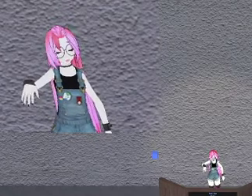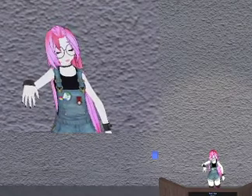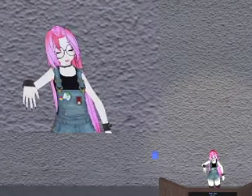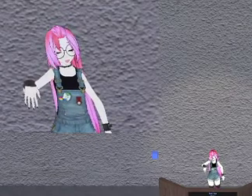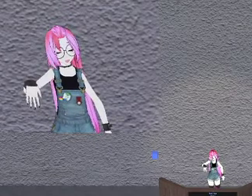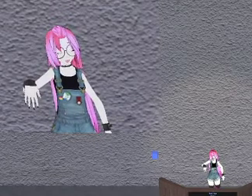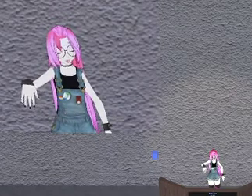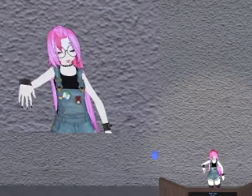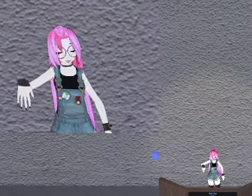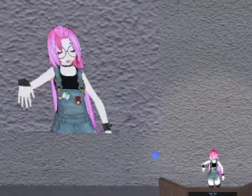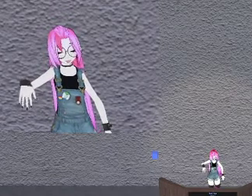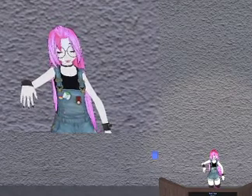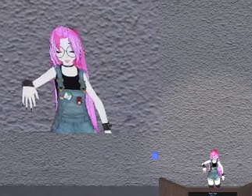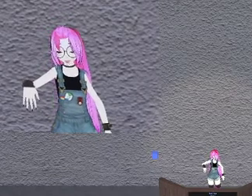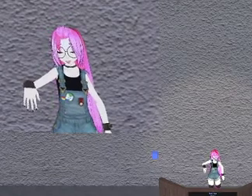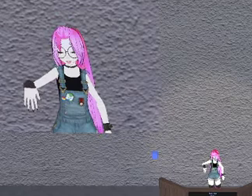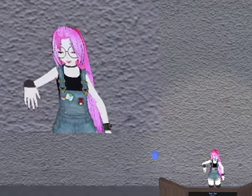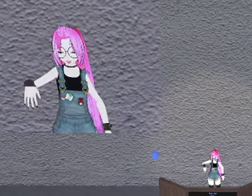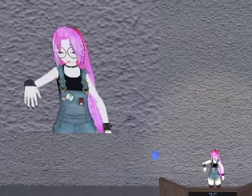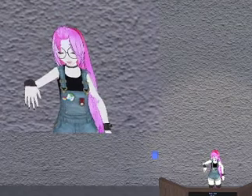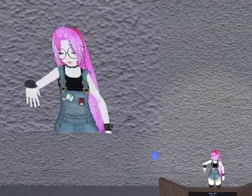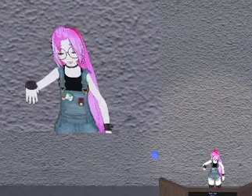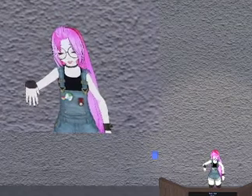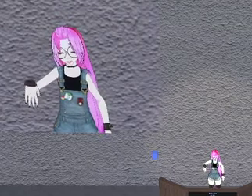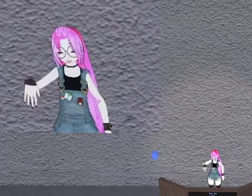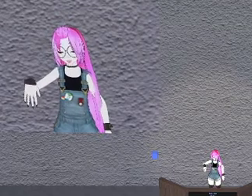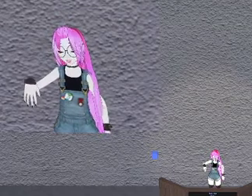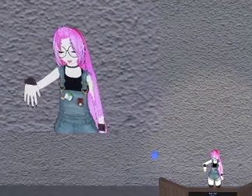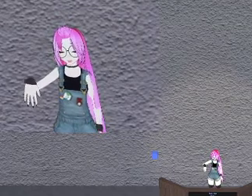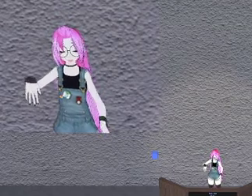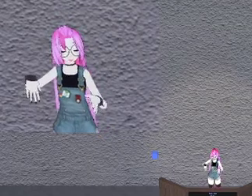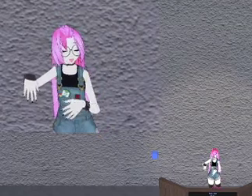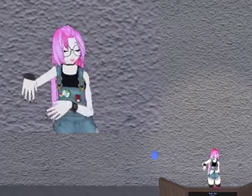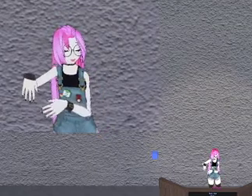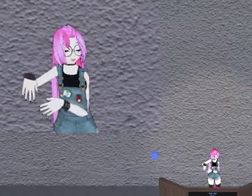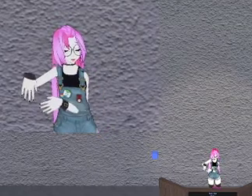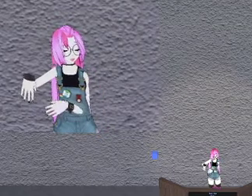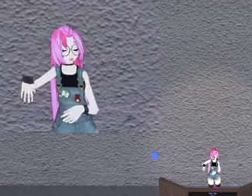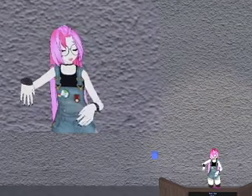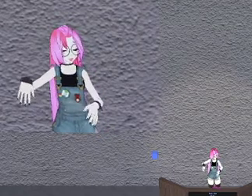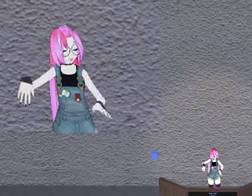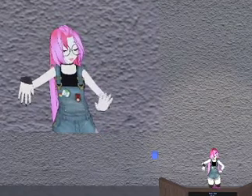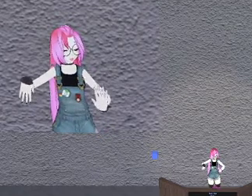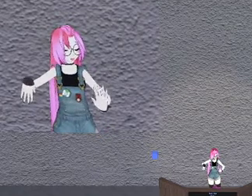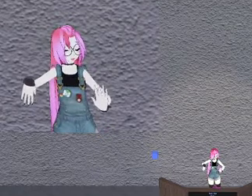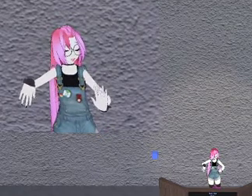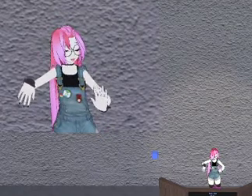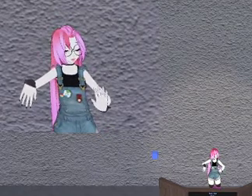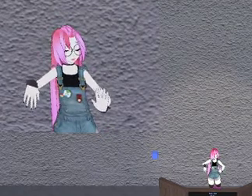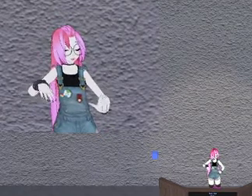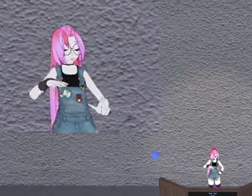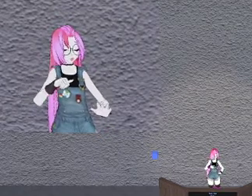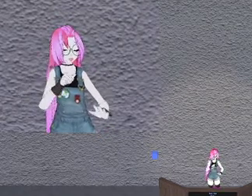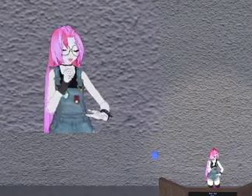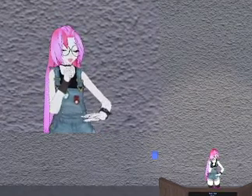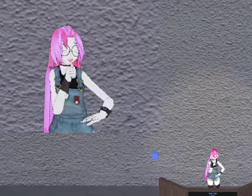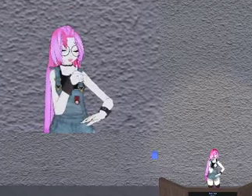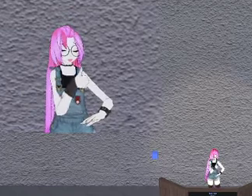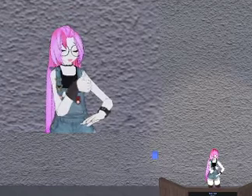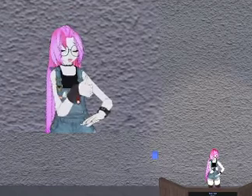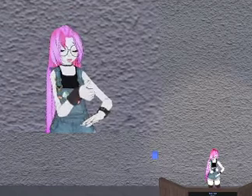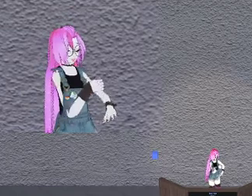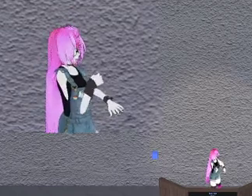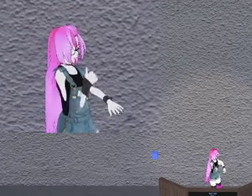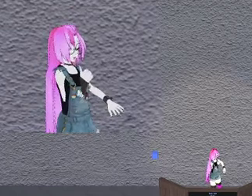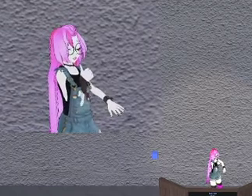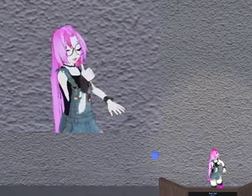yet. You're going to use your dominant hand and you're kind of like brushing something in the back. You're like, nope, hasn't happened yet. So, and then not is